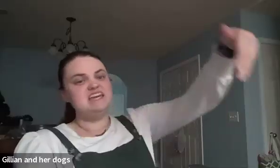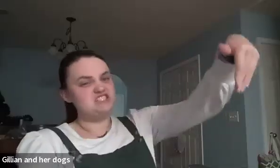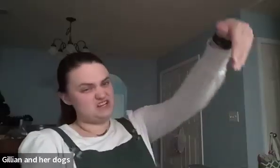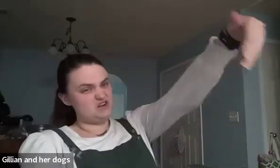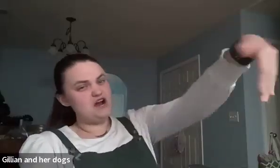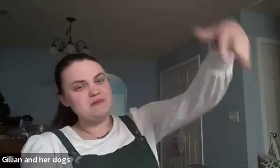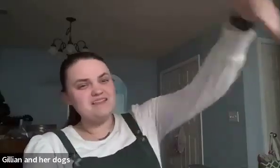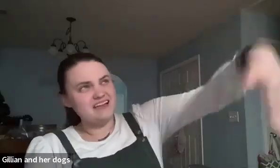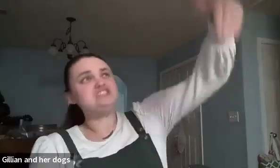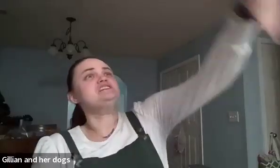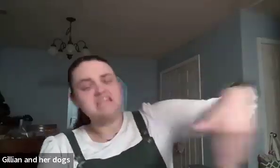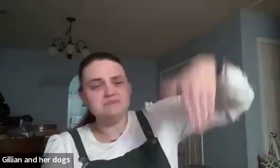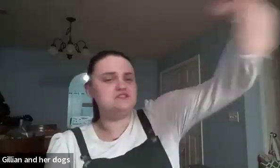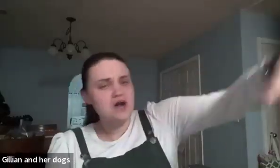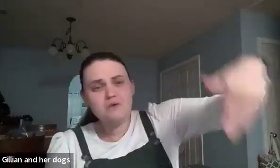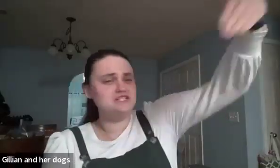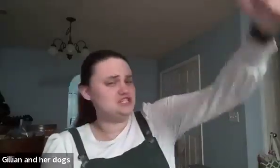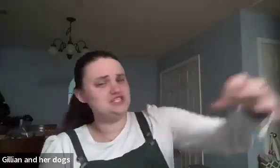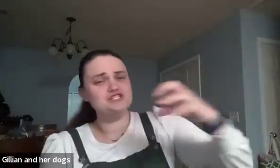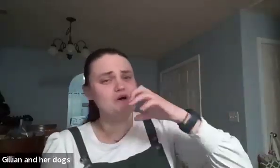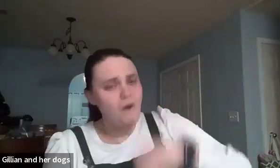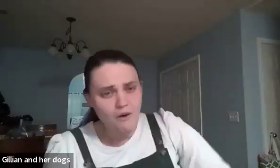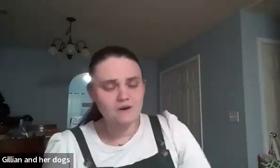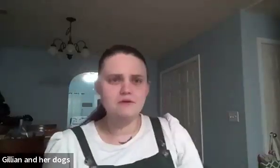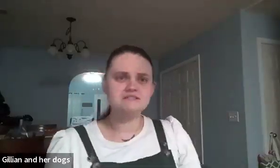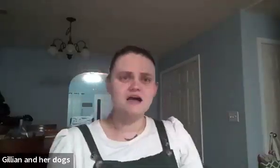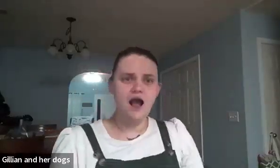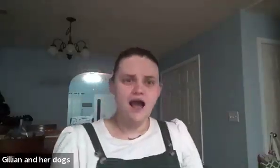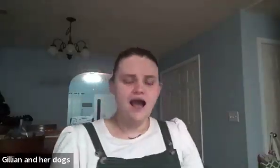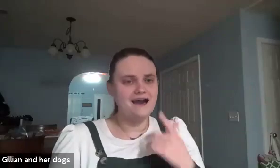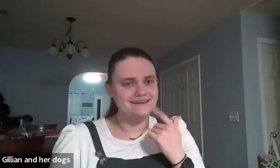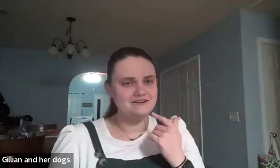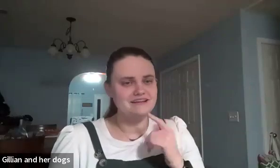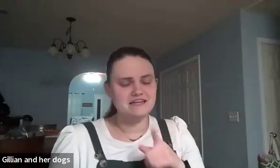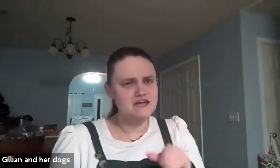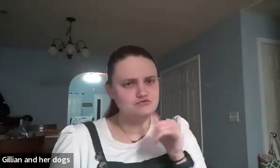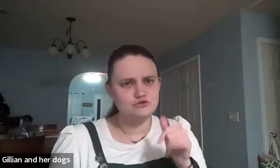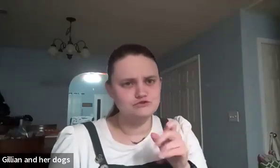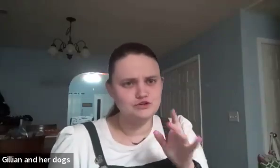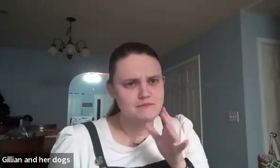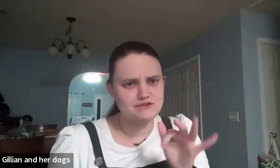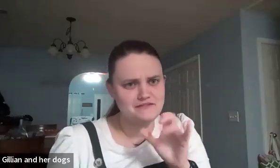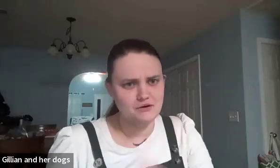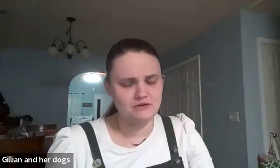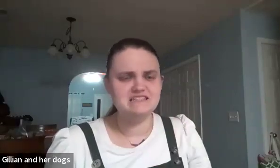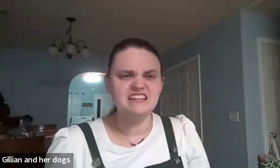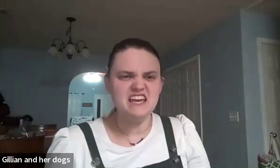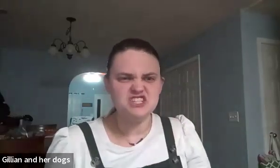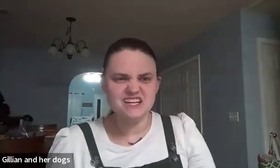he stuck his arm out like it just keeps going. She's just so old. I was like, I giggled and I said, that's rude. Your grandmother's not that old. And he's like, yeah, she